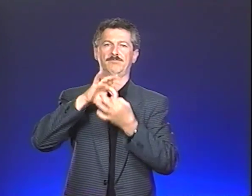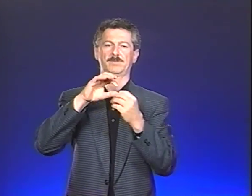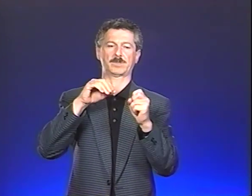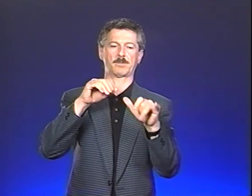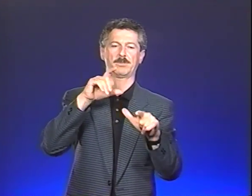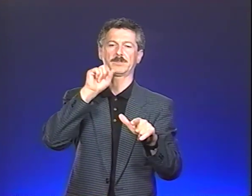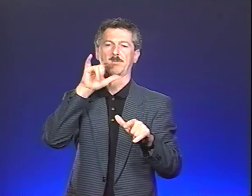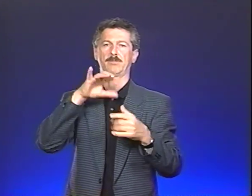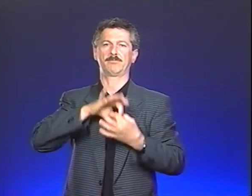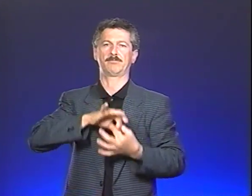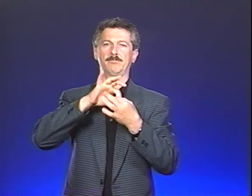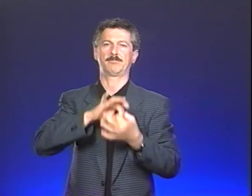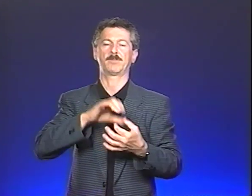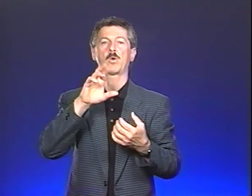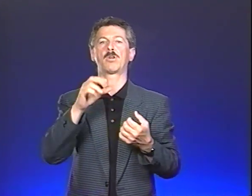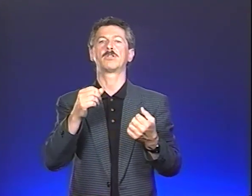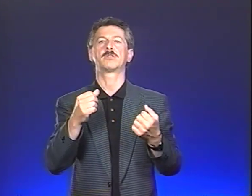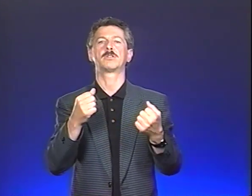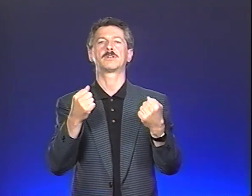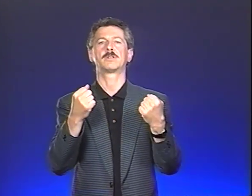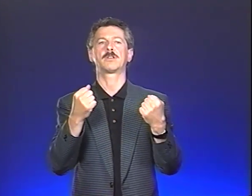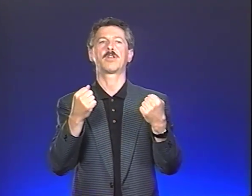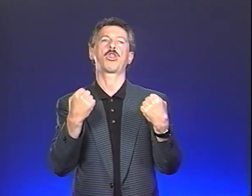non-manual, we see the relationship between the two.